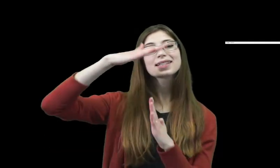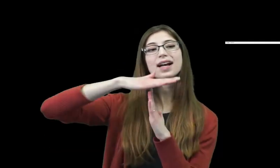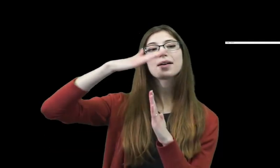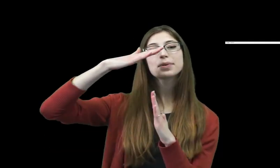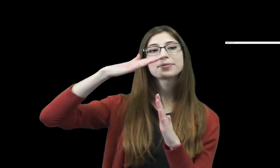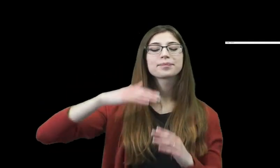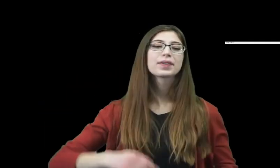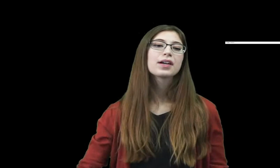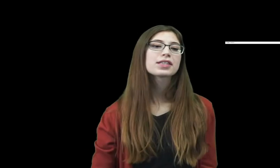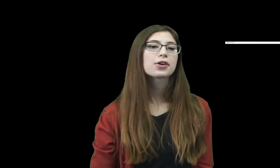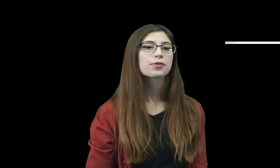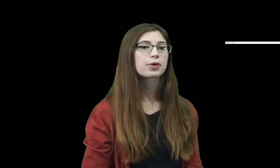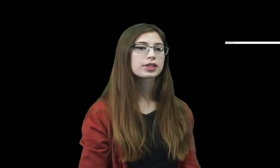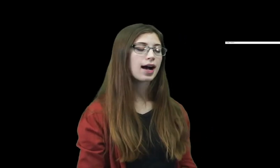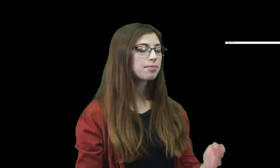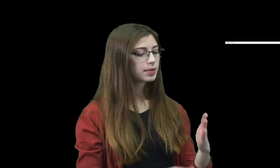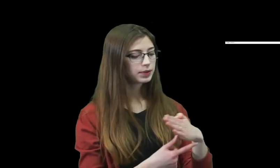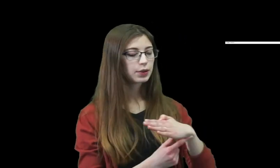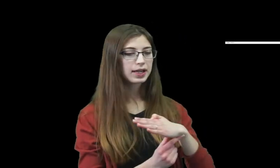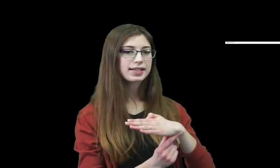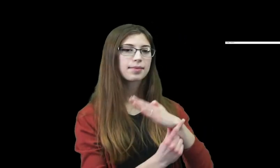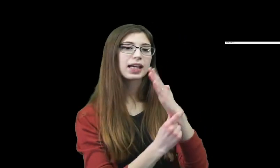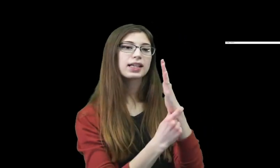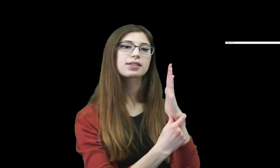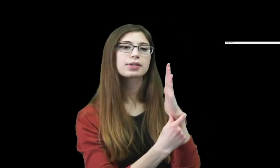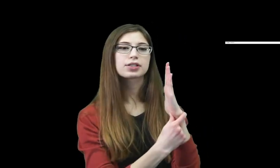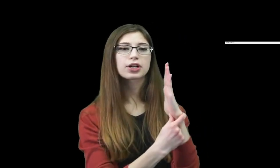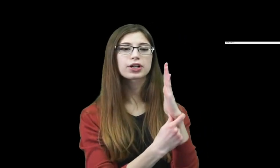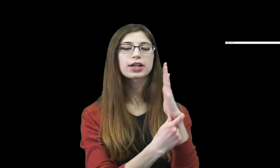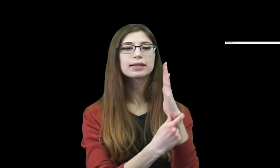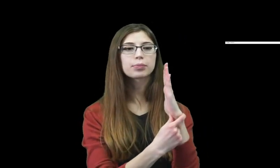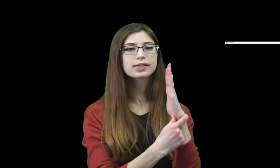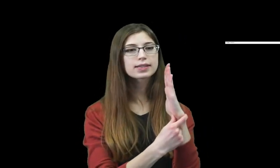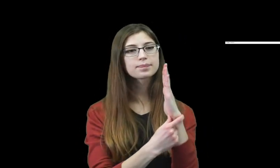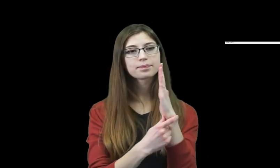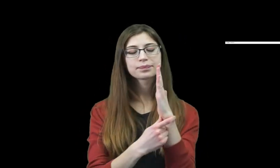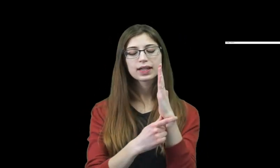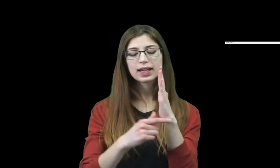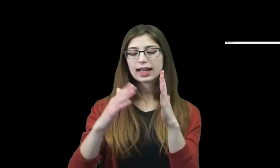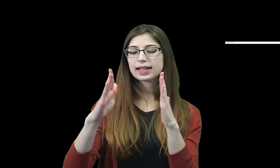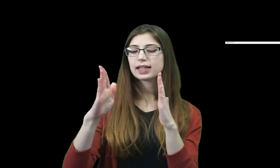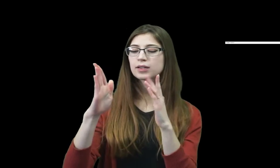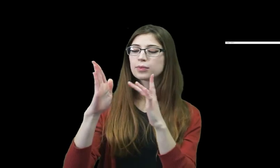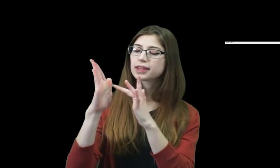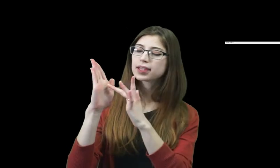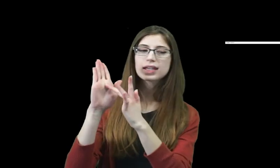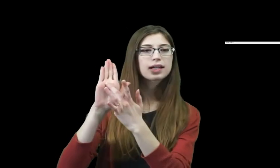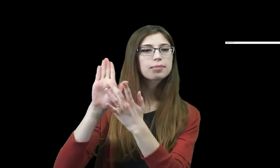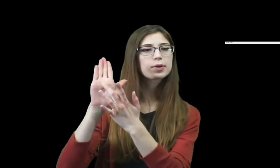Top. So for top, your non-dominant hand is going to turn upwards And then with the middle part